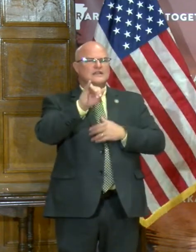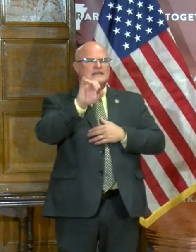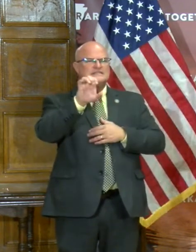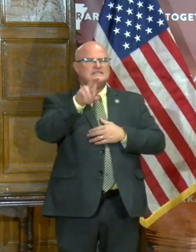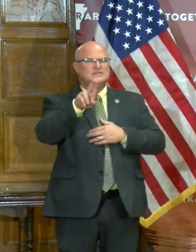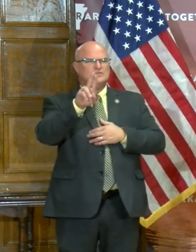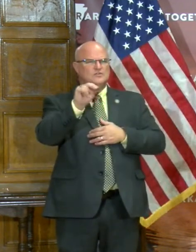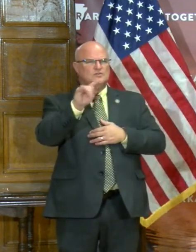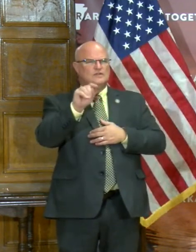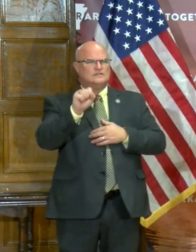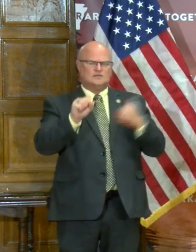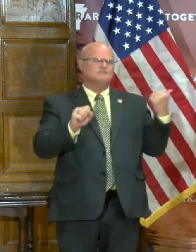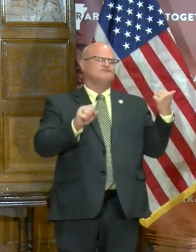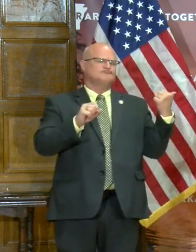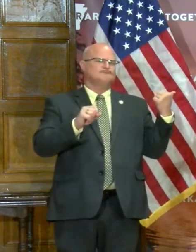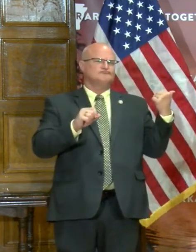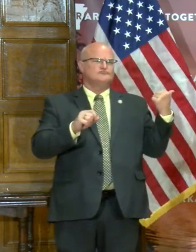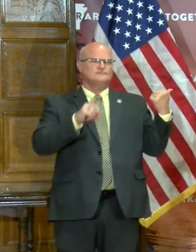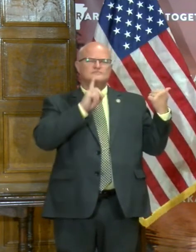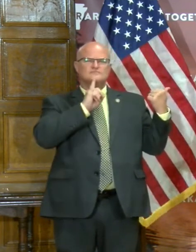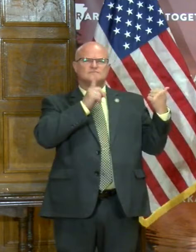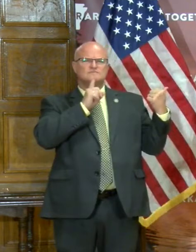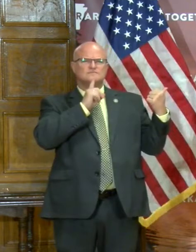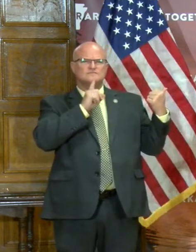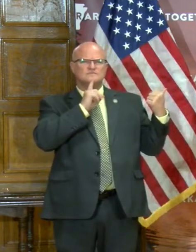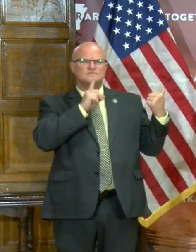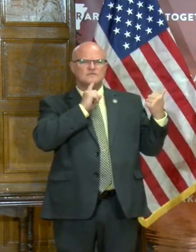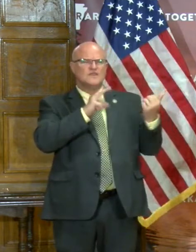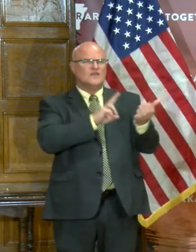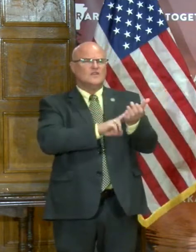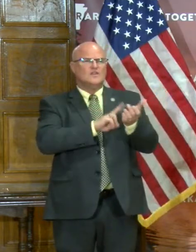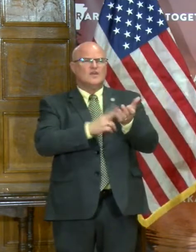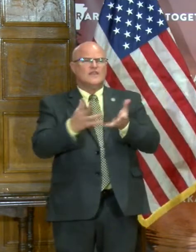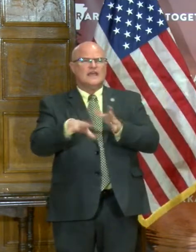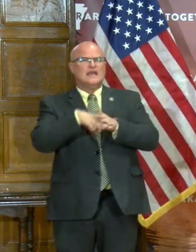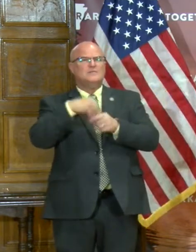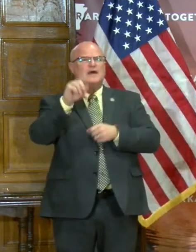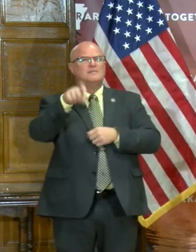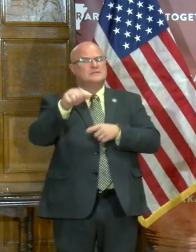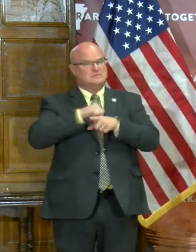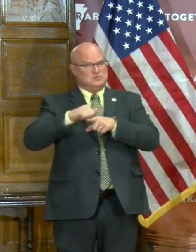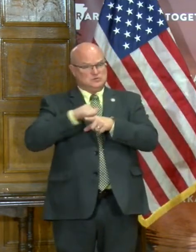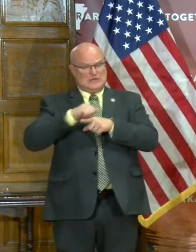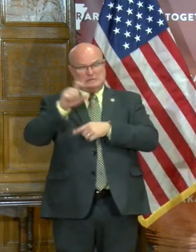right away. Oh, sure. And the nurses that come out have to be